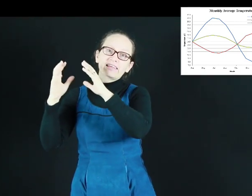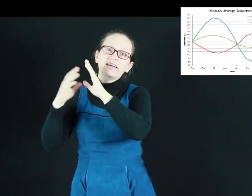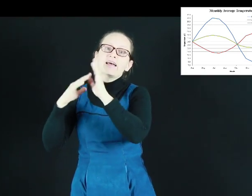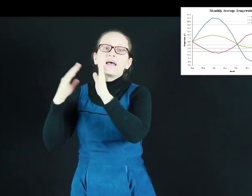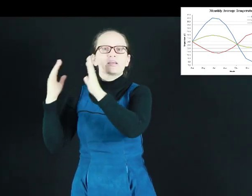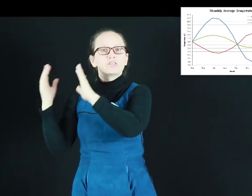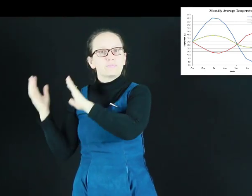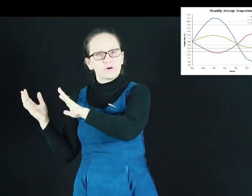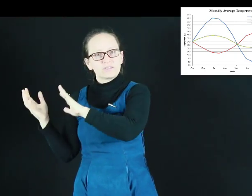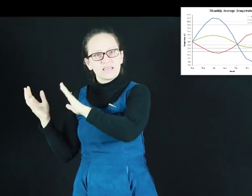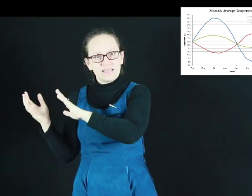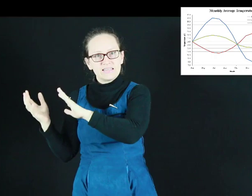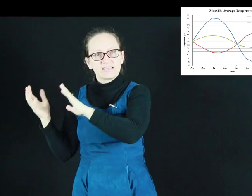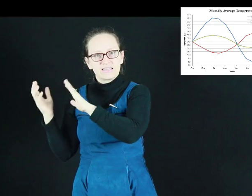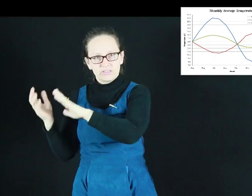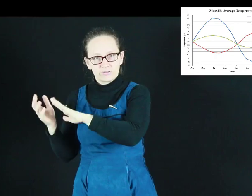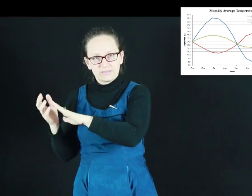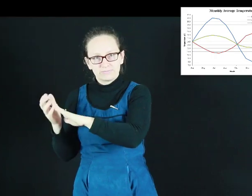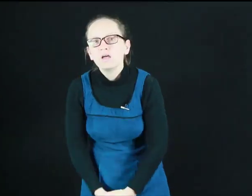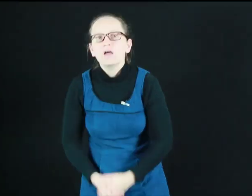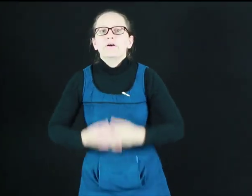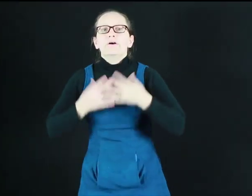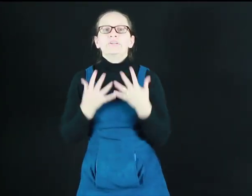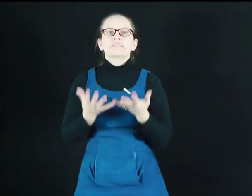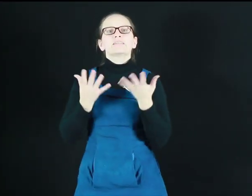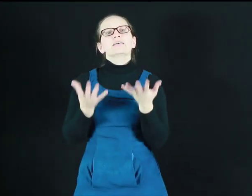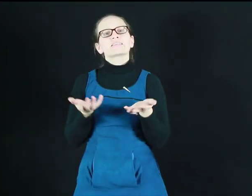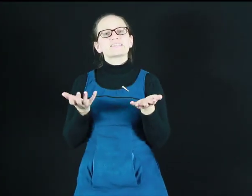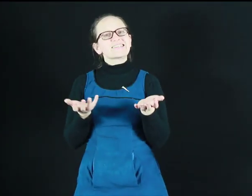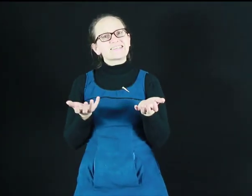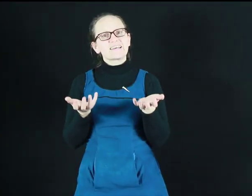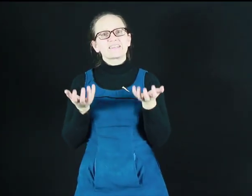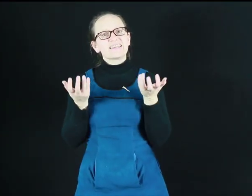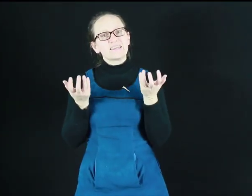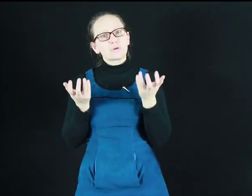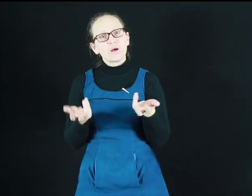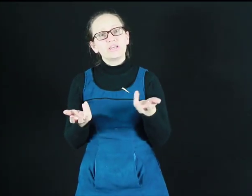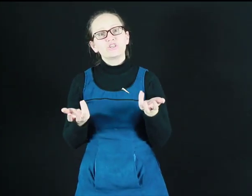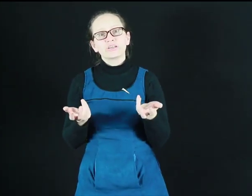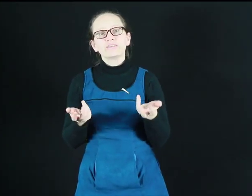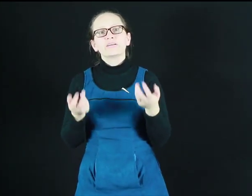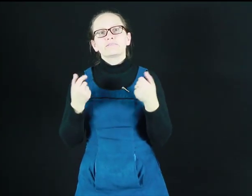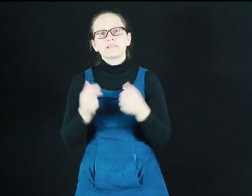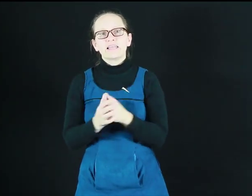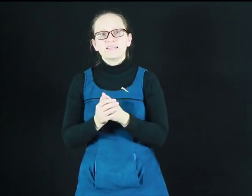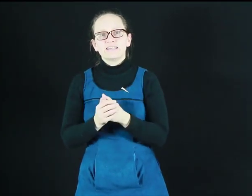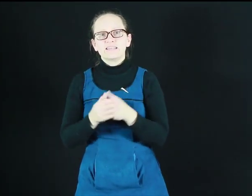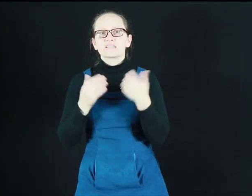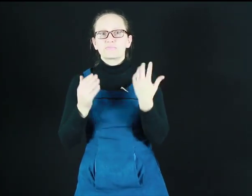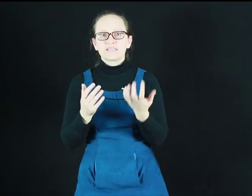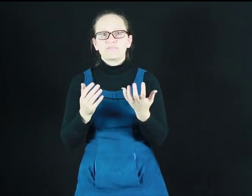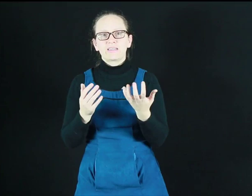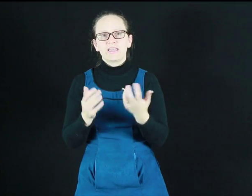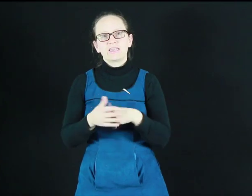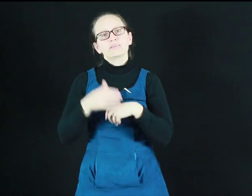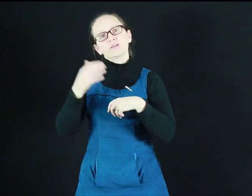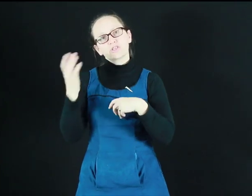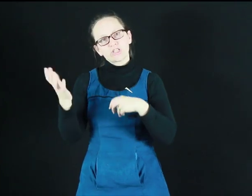readily as you put heat into it. Okay, so let's consider the equation relating specific heat to change